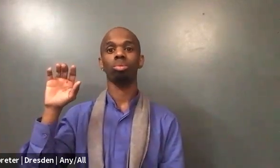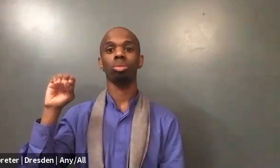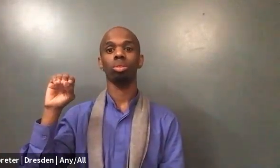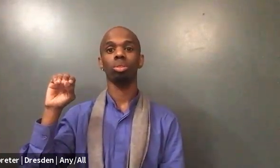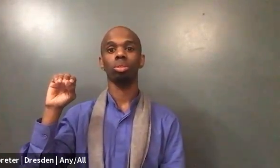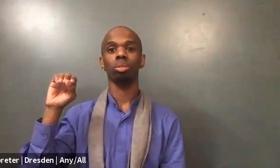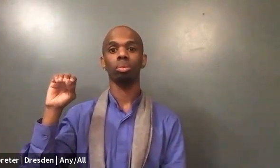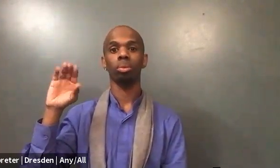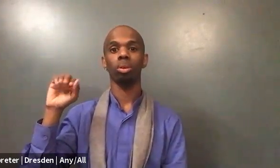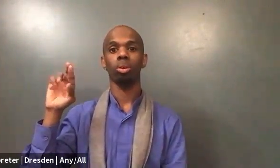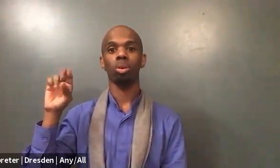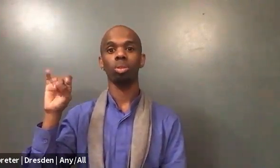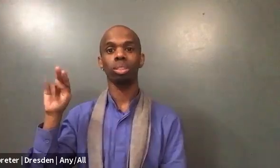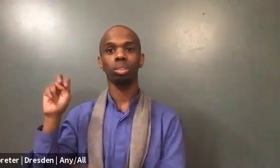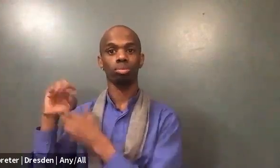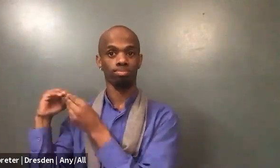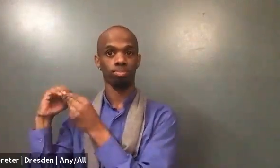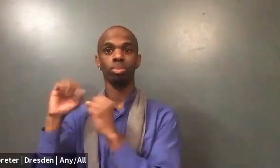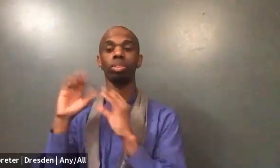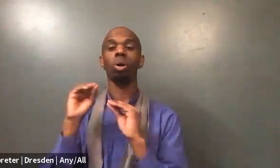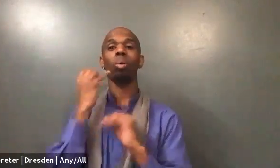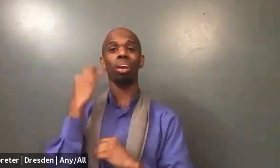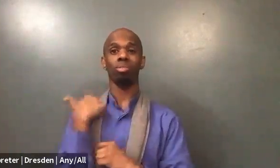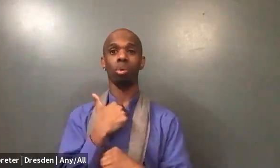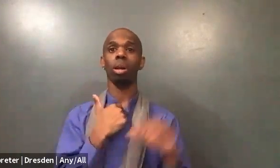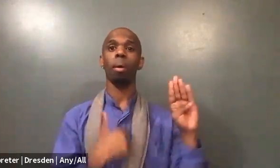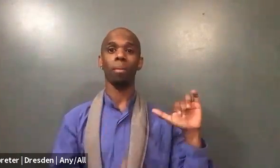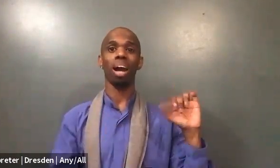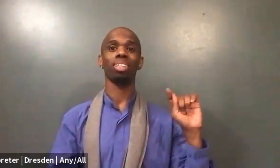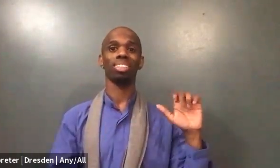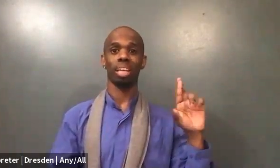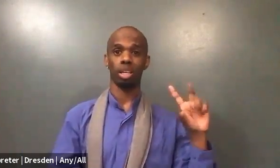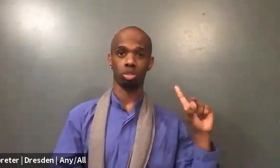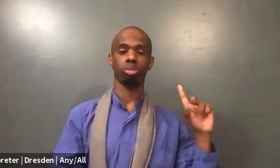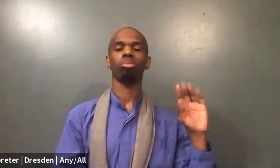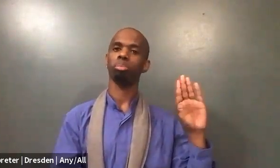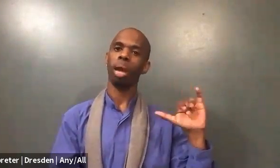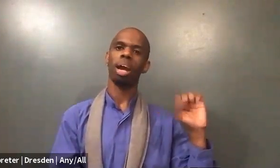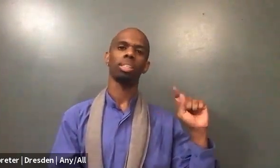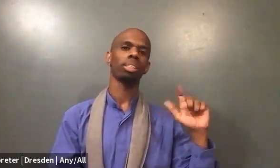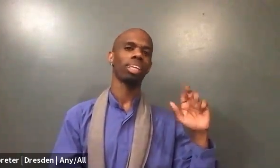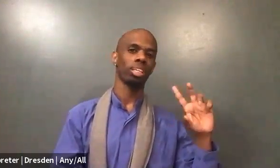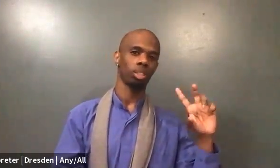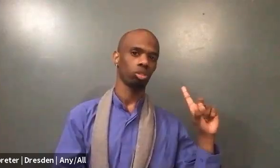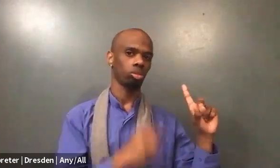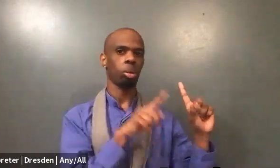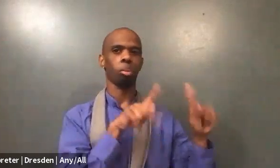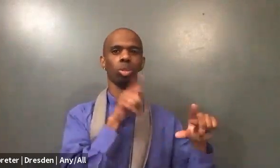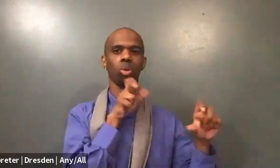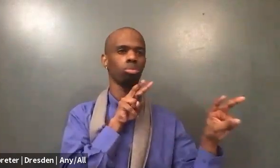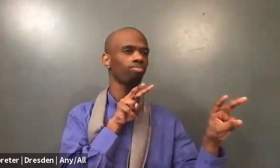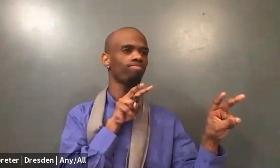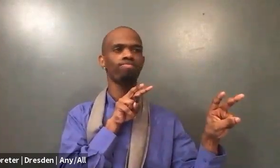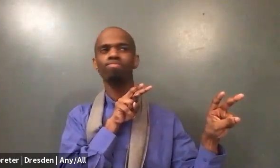bystander in community or in family, doesn't matter where we're at, and we're having to interrupt habits around being silent or minding our own